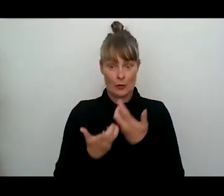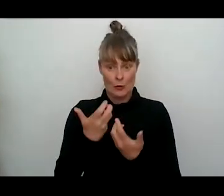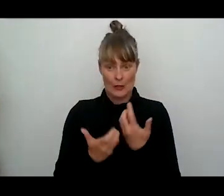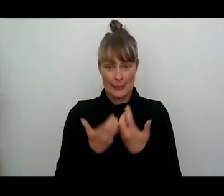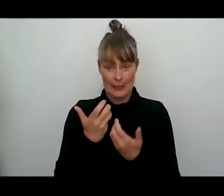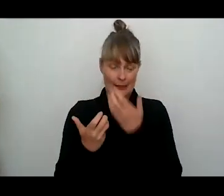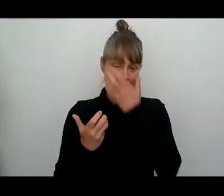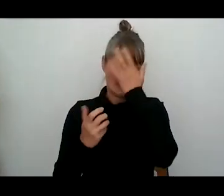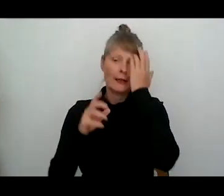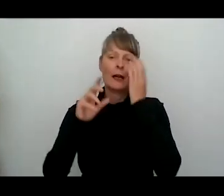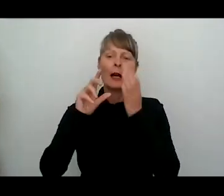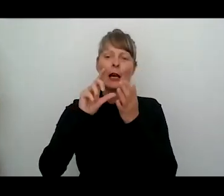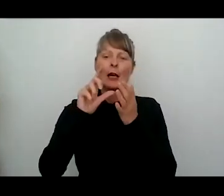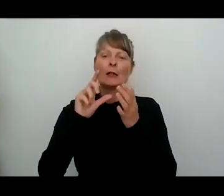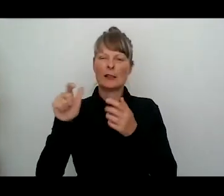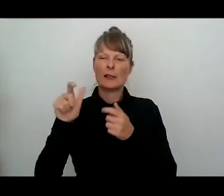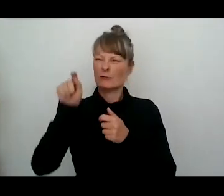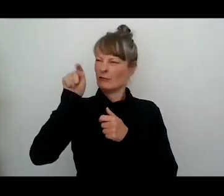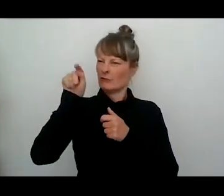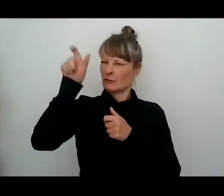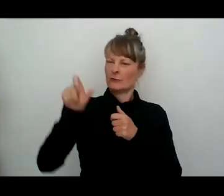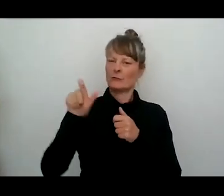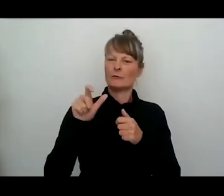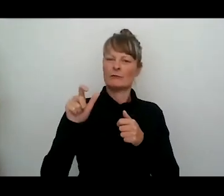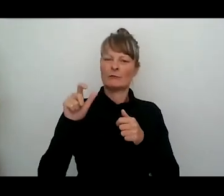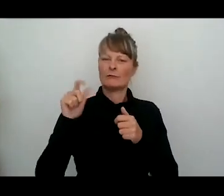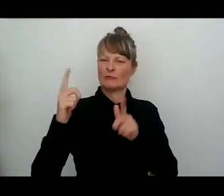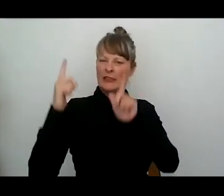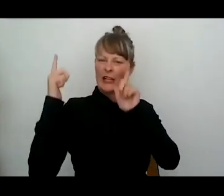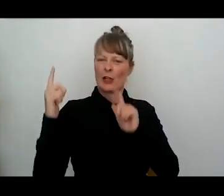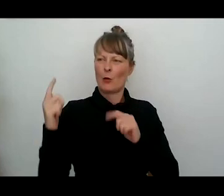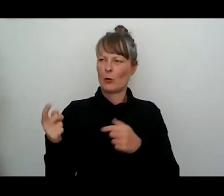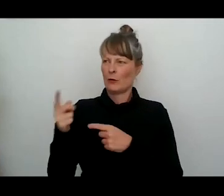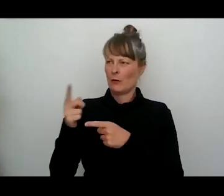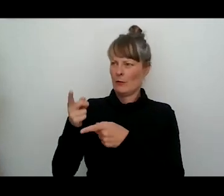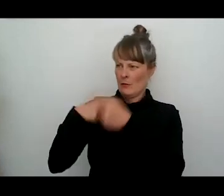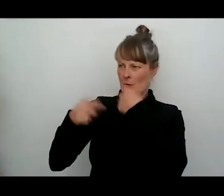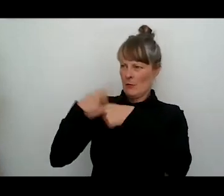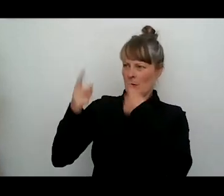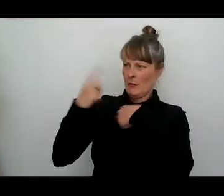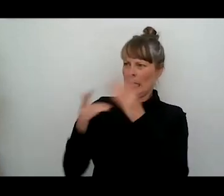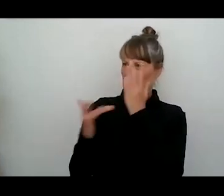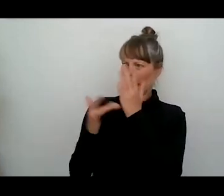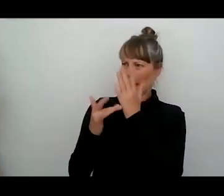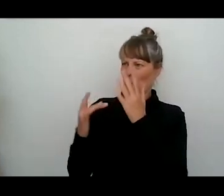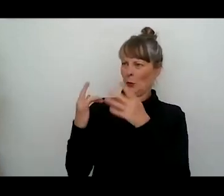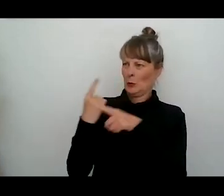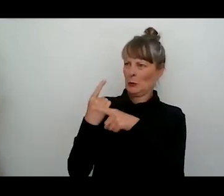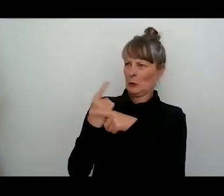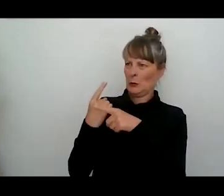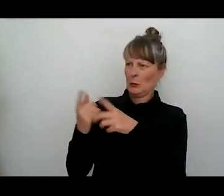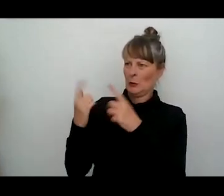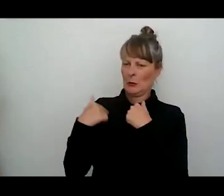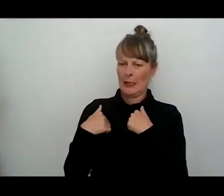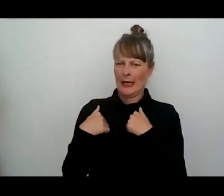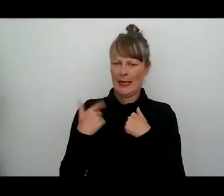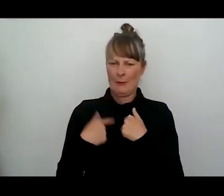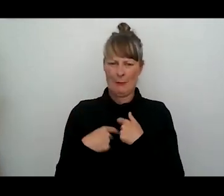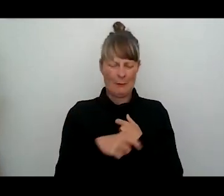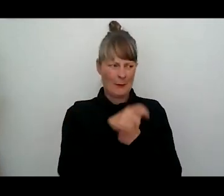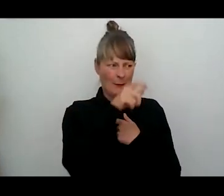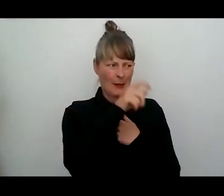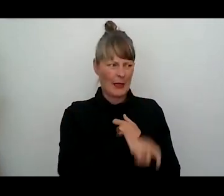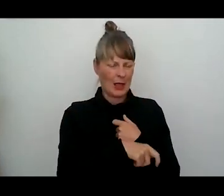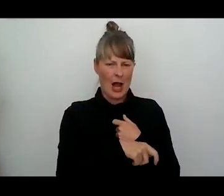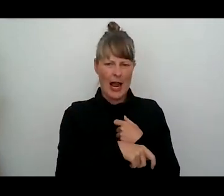recommendations and say all these things and technical jargon and this and that. And the client would just like turn and look at me and go, well, you wouldn't get